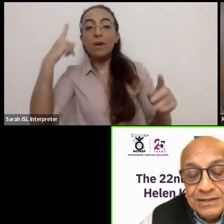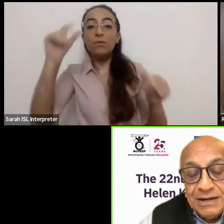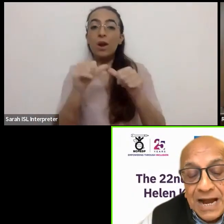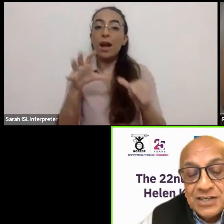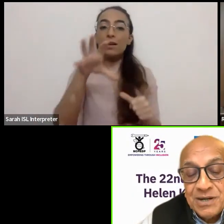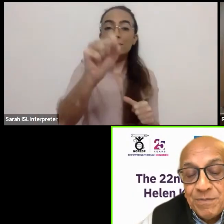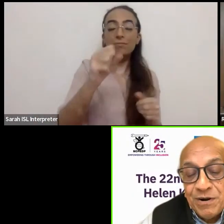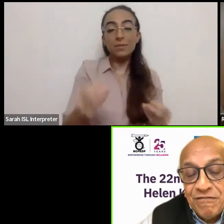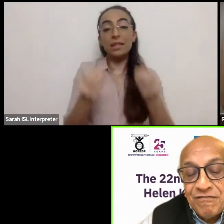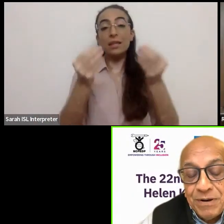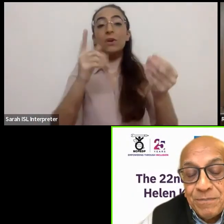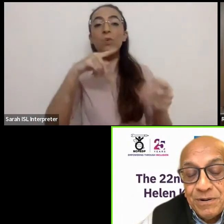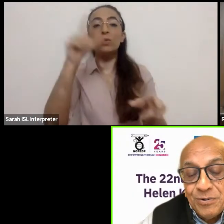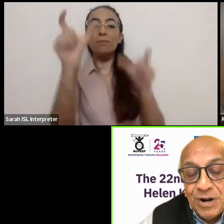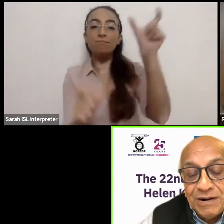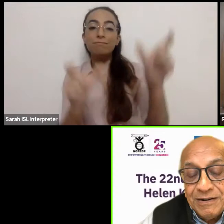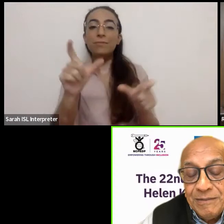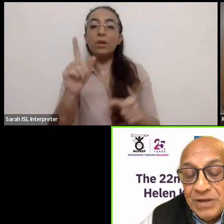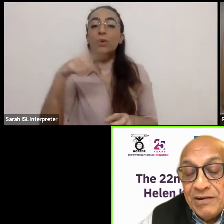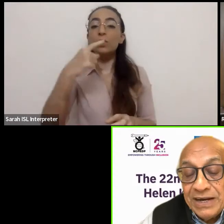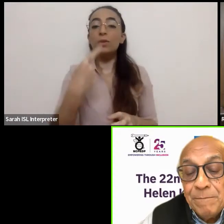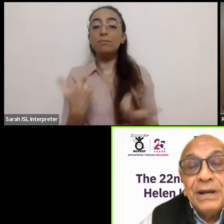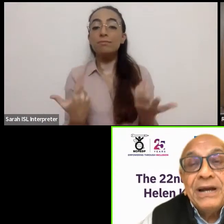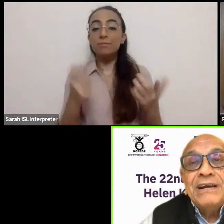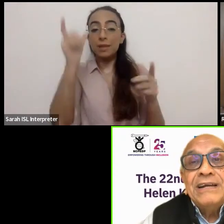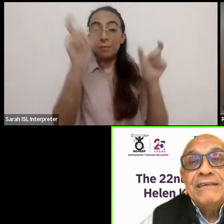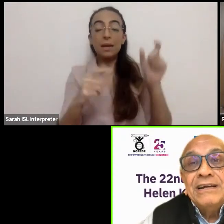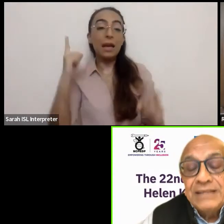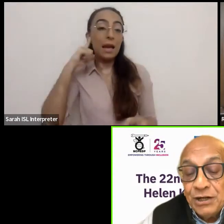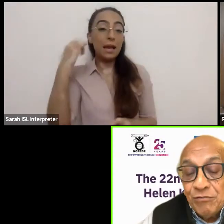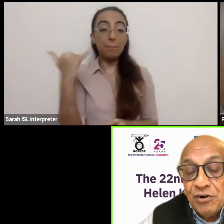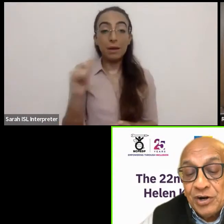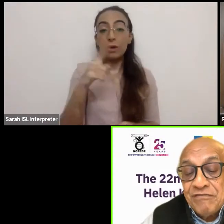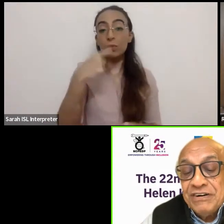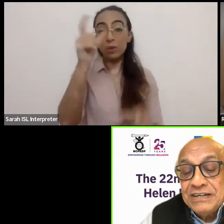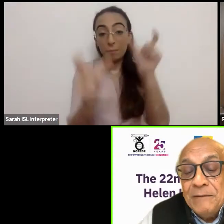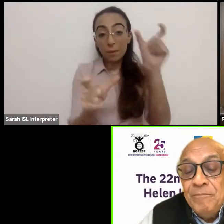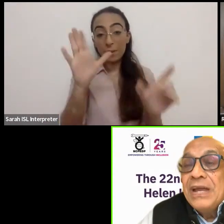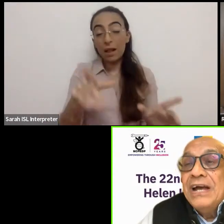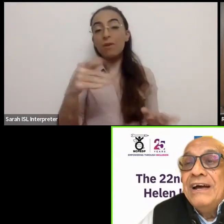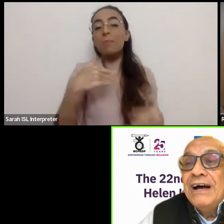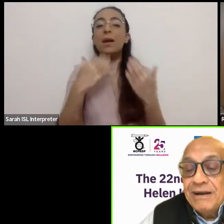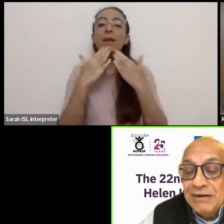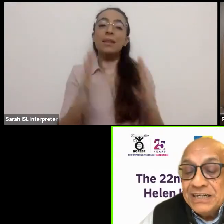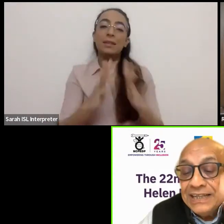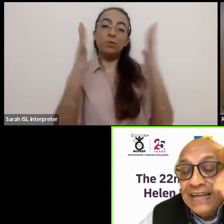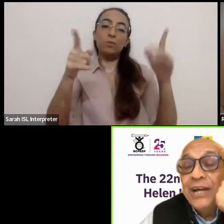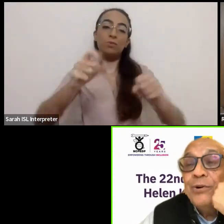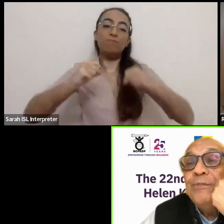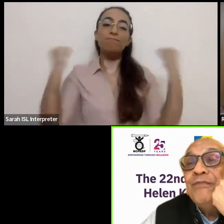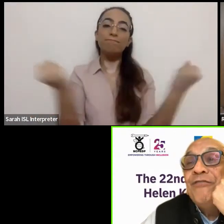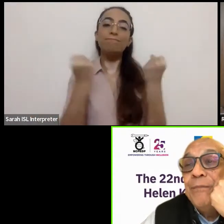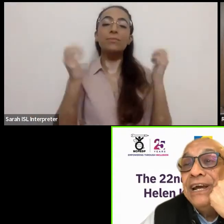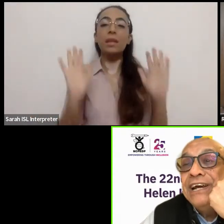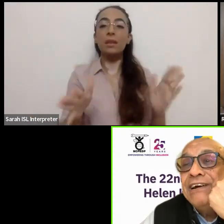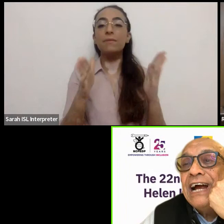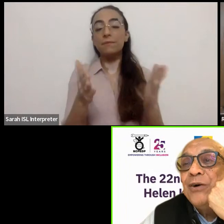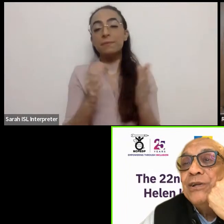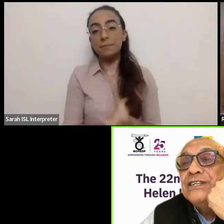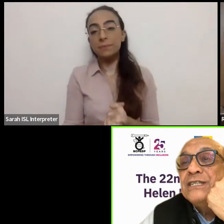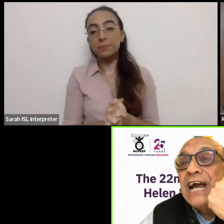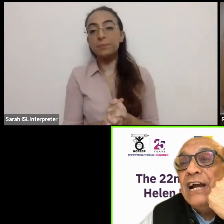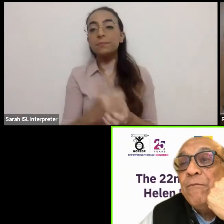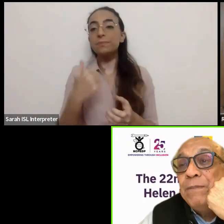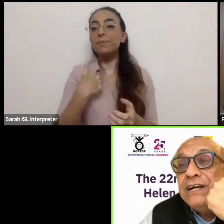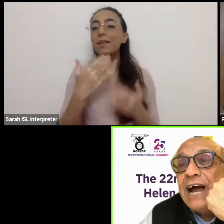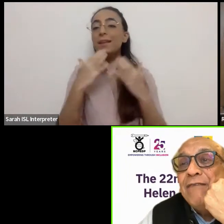to the large number of people who are hearing impaired, and thank you for your effort. Rishad, thank you for being here. I